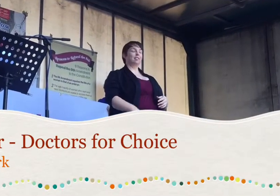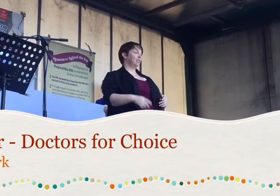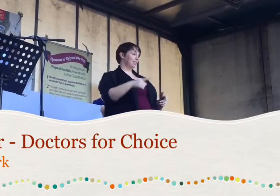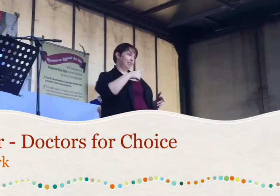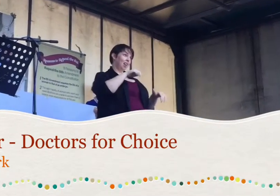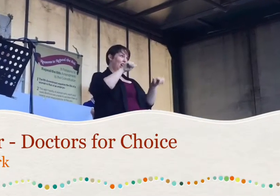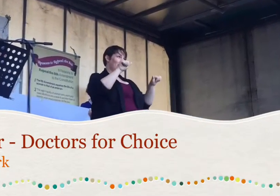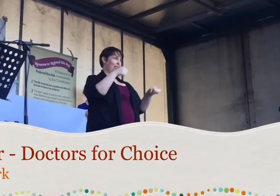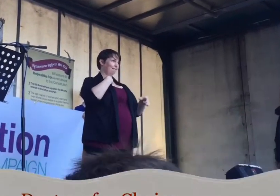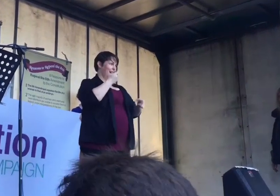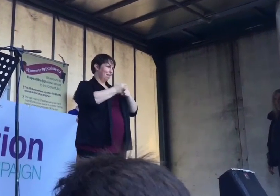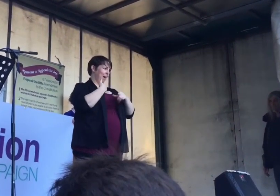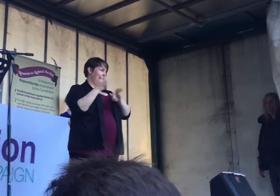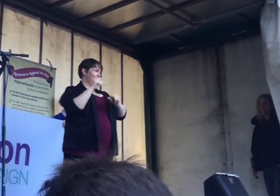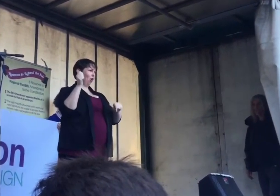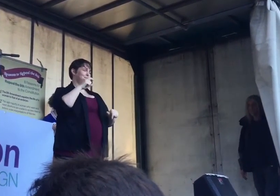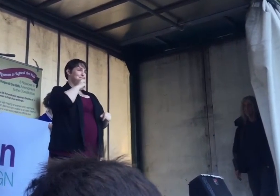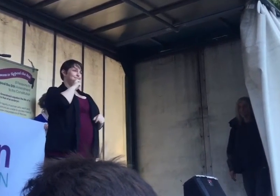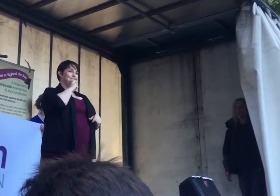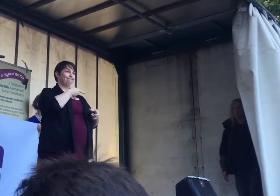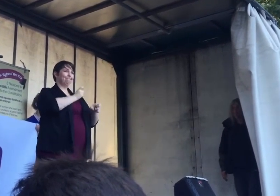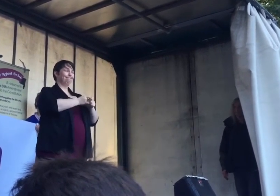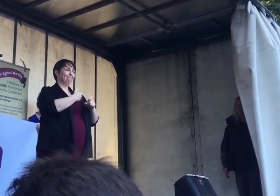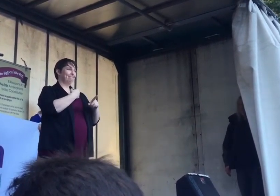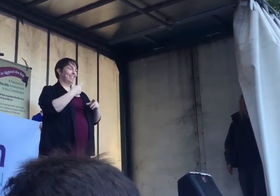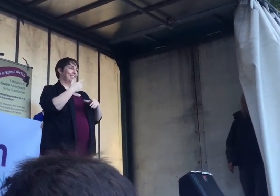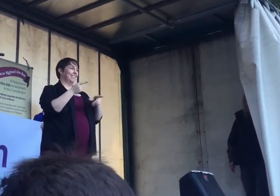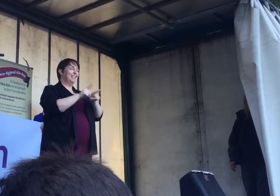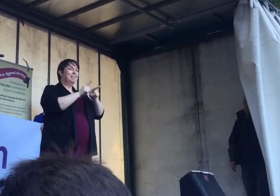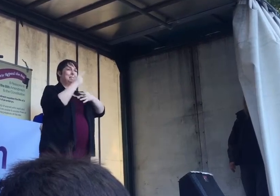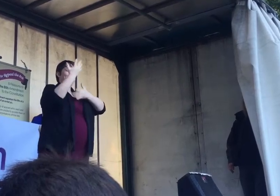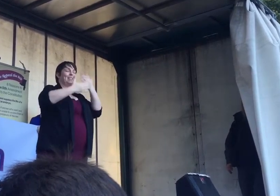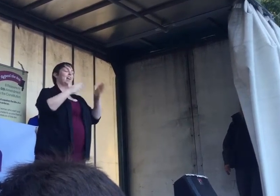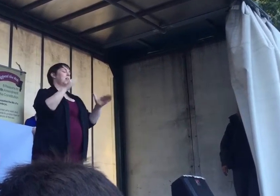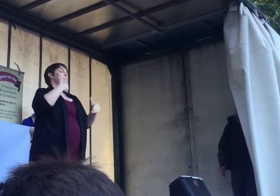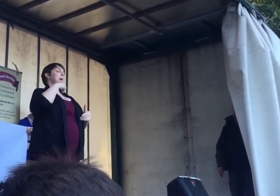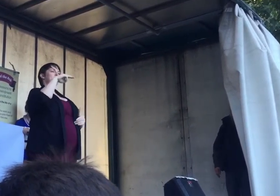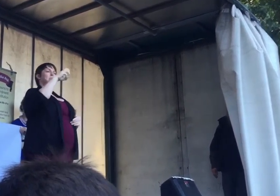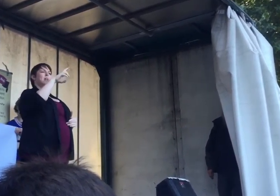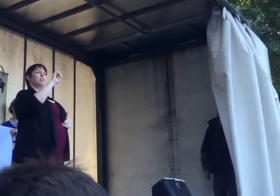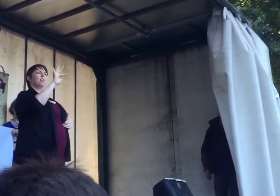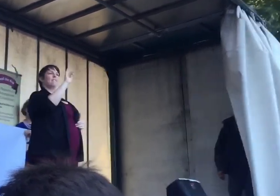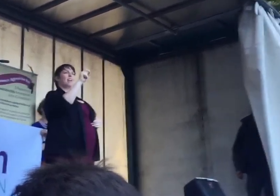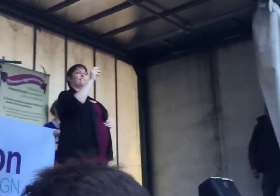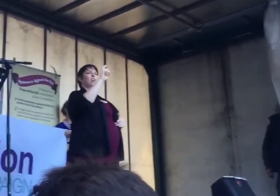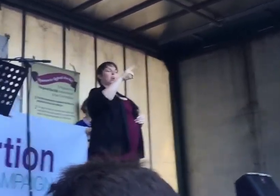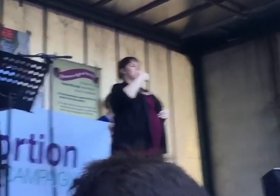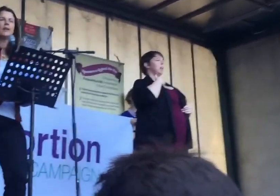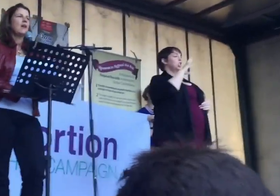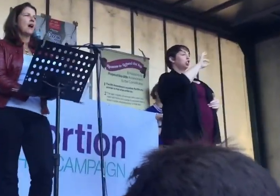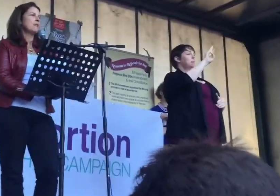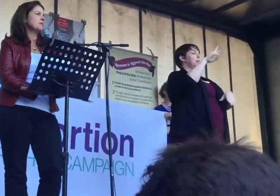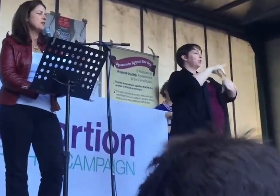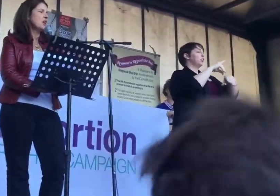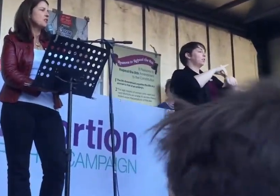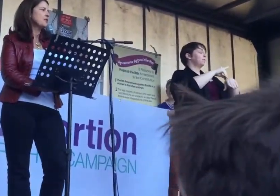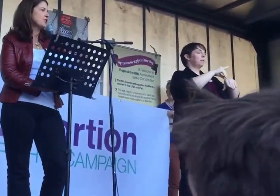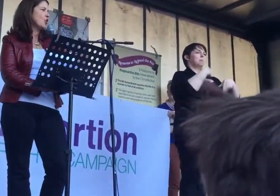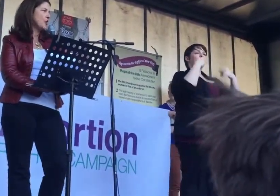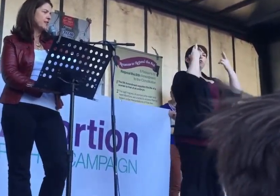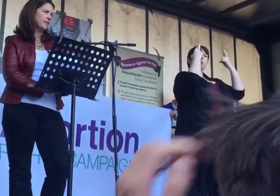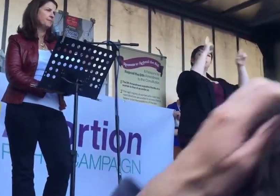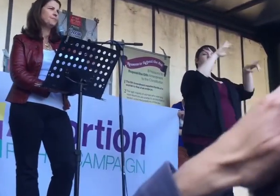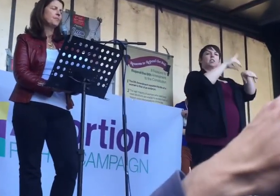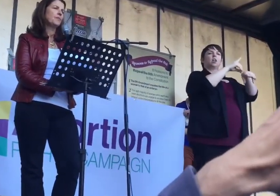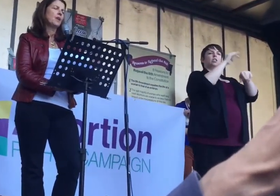A hard act to follow. Yeah. I'm Mary Favier. I'm a general practitioner. I represent Doctors